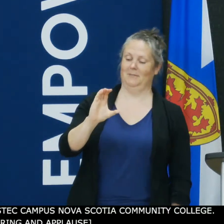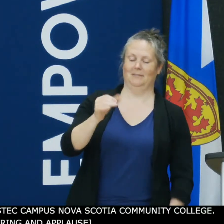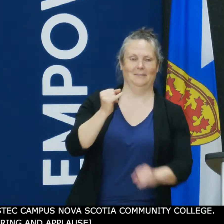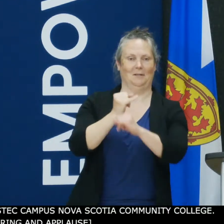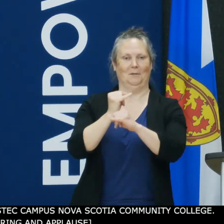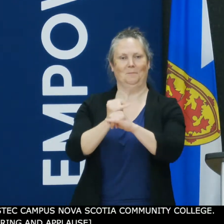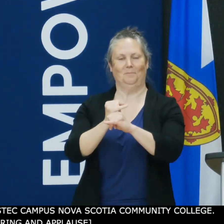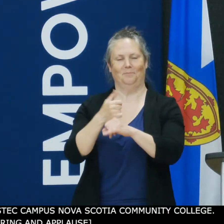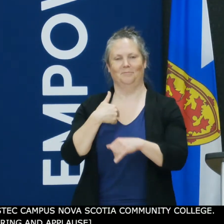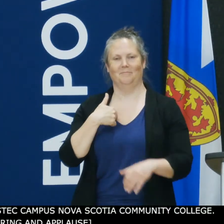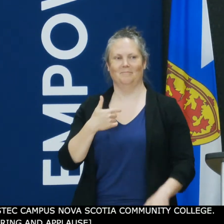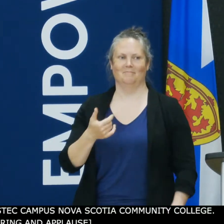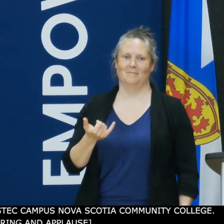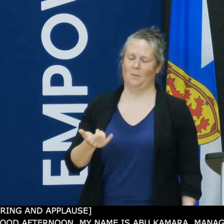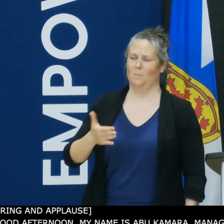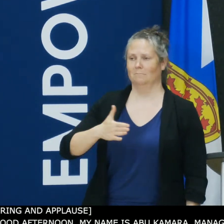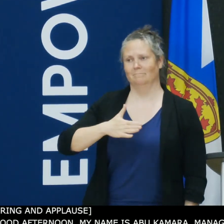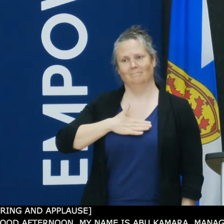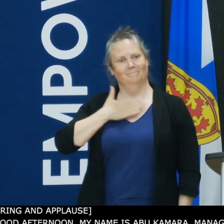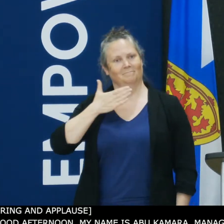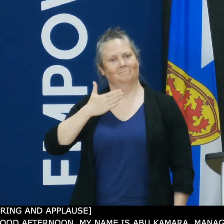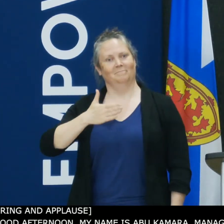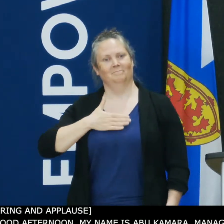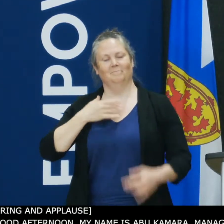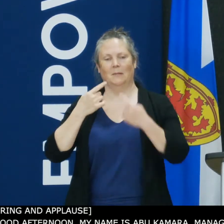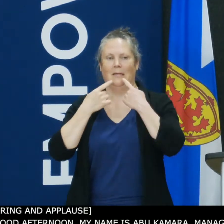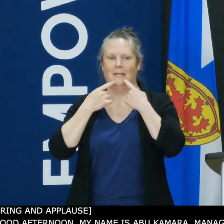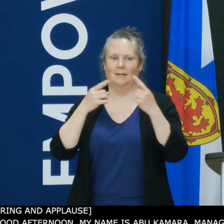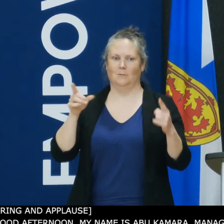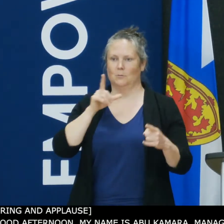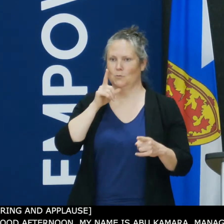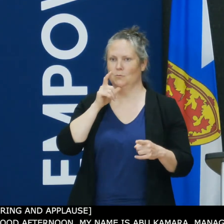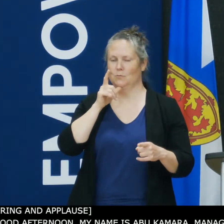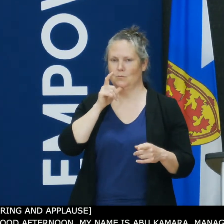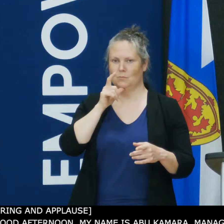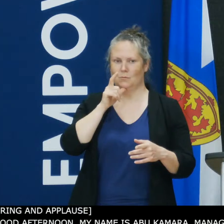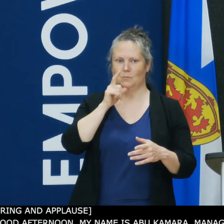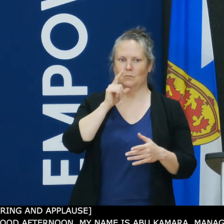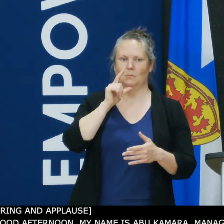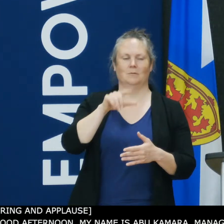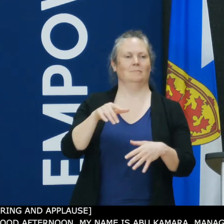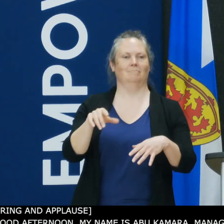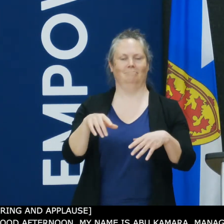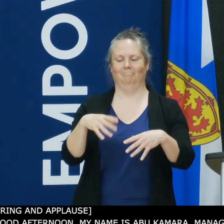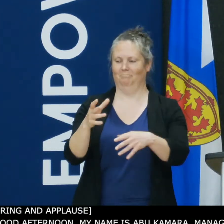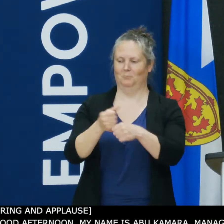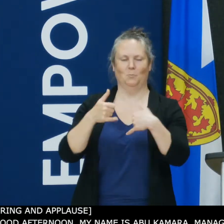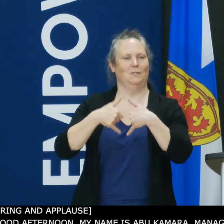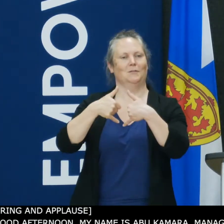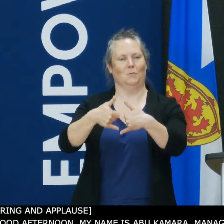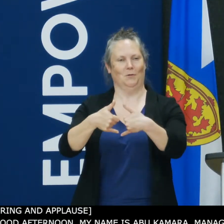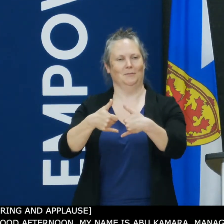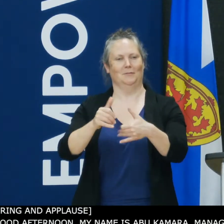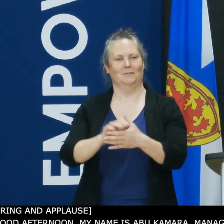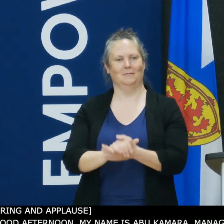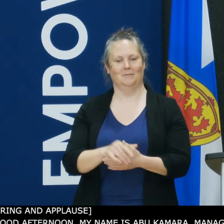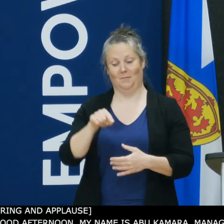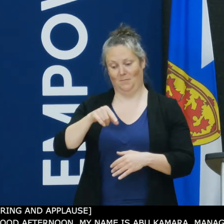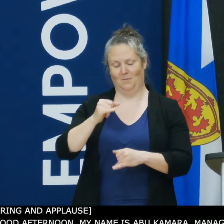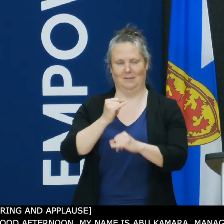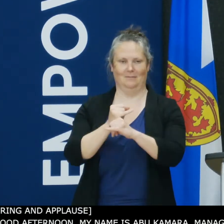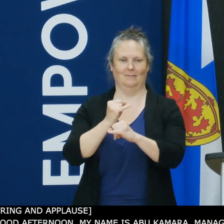I now have the pleasure of announcing this year's Convocation Major Awards for Kingstec